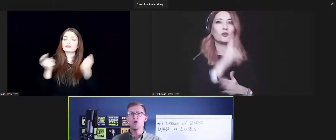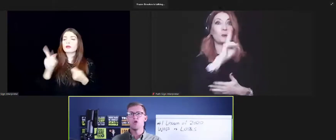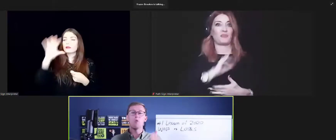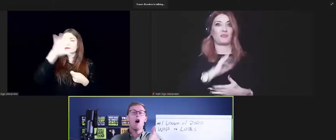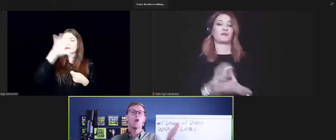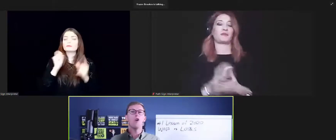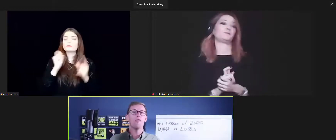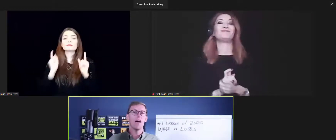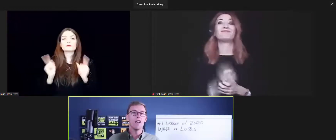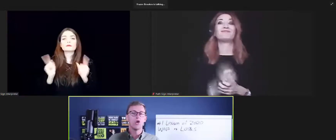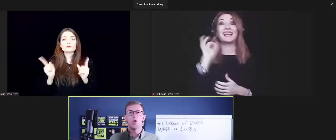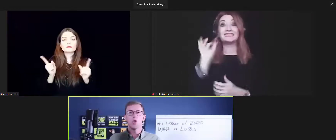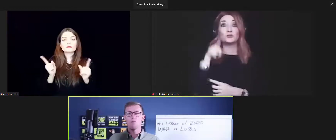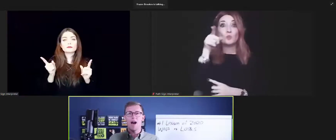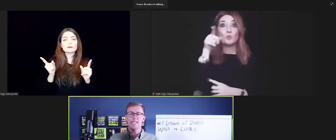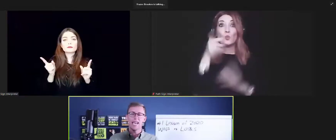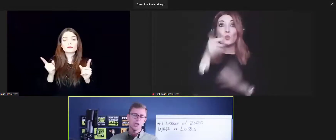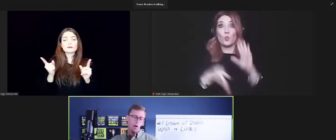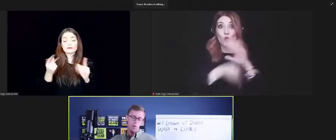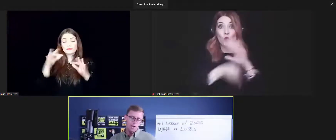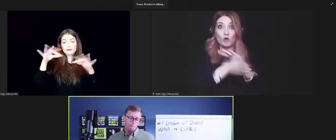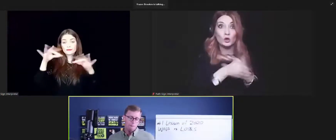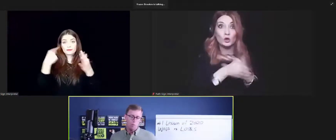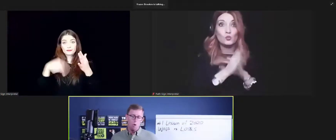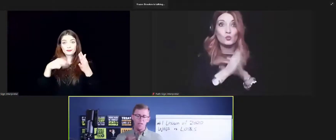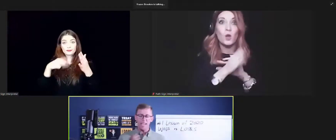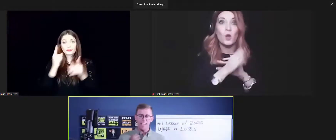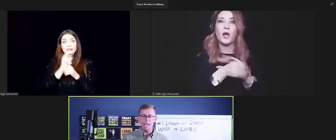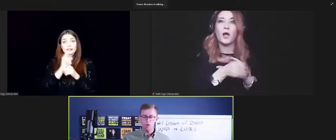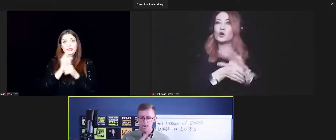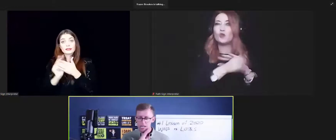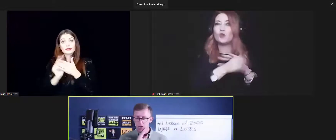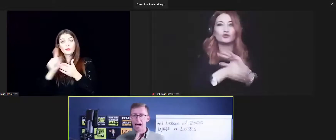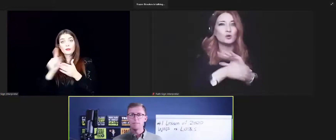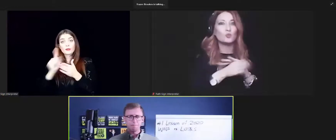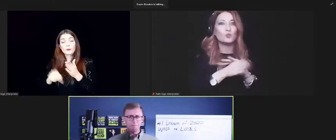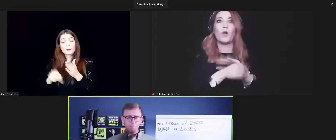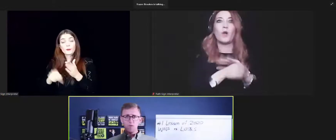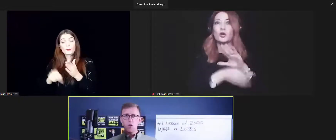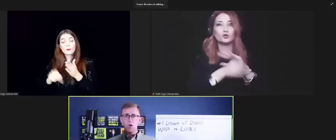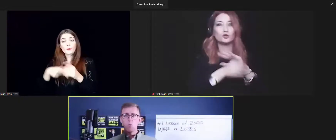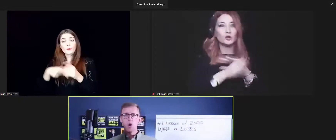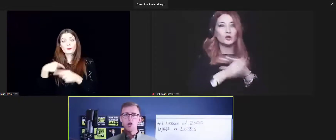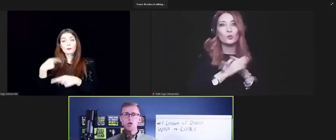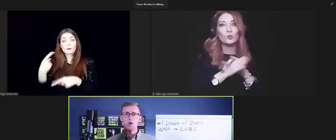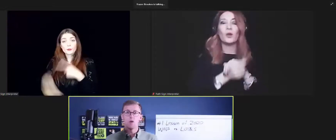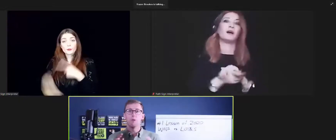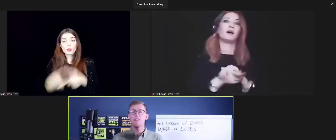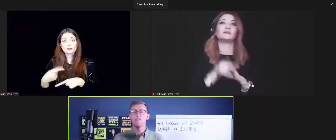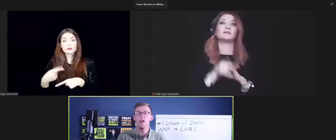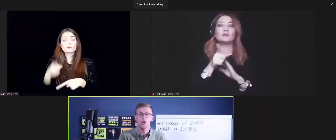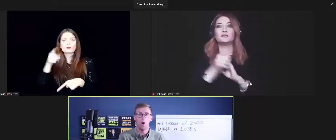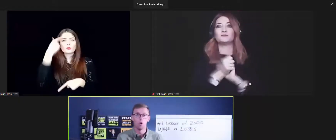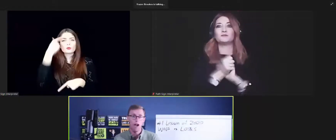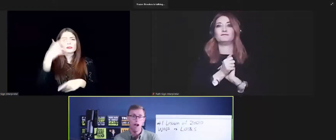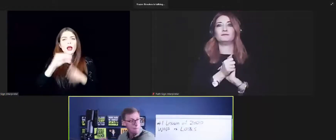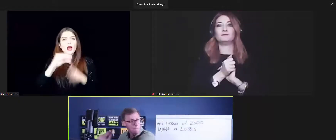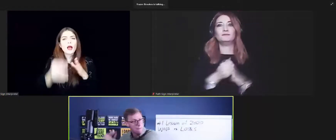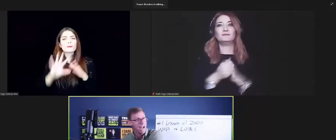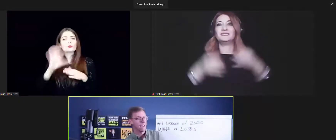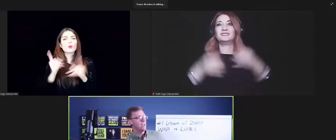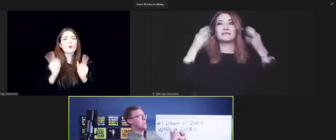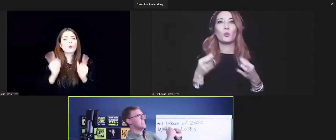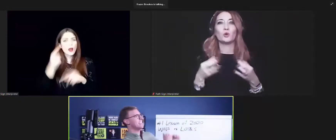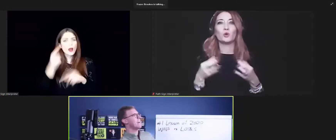are the author. You're the one writing it. So one thing he was really good at was you play the first hole, right?